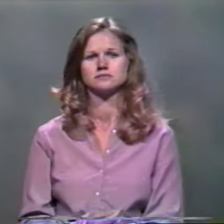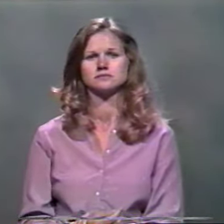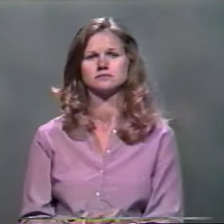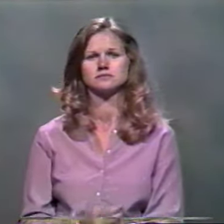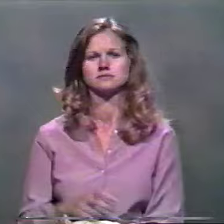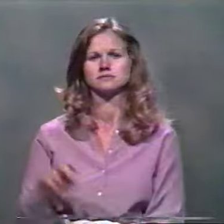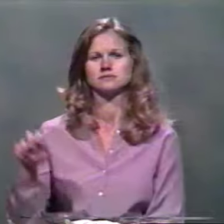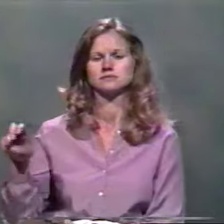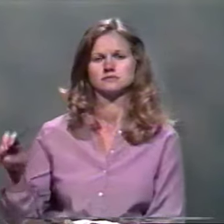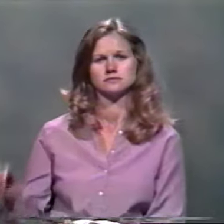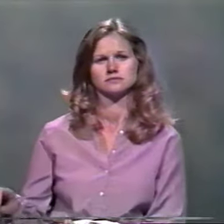sign.